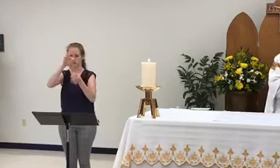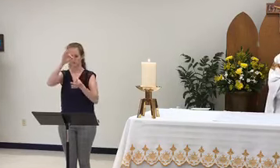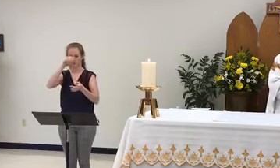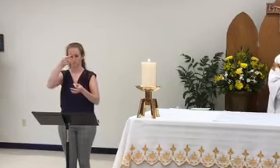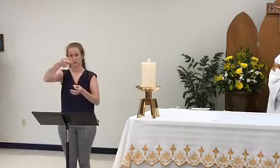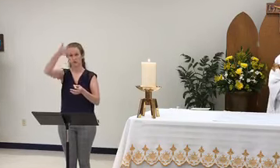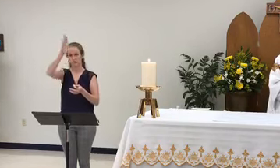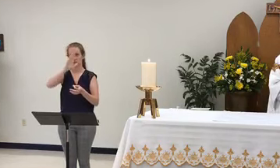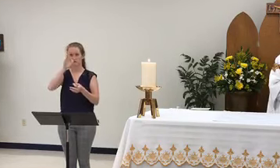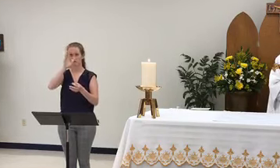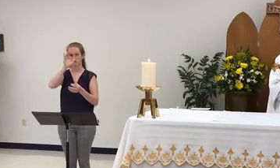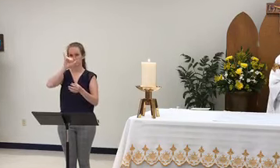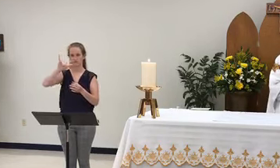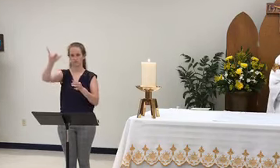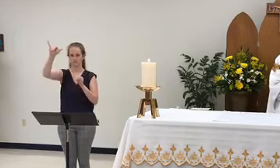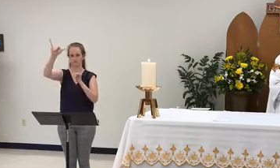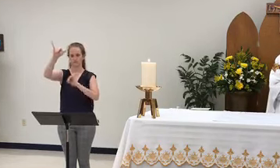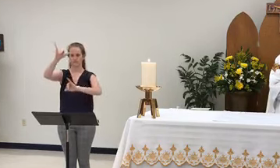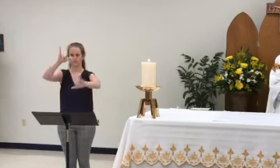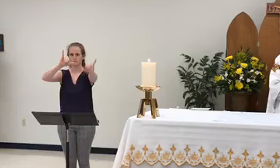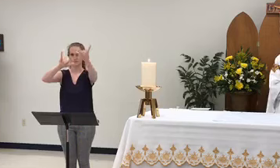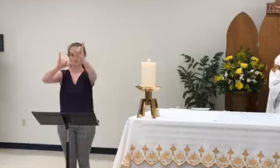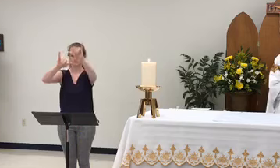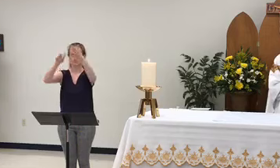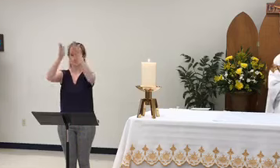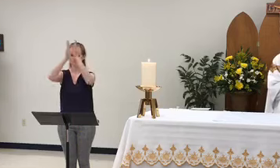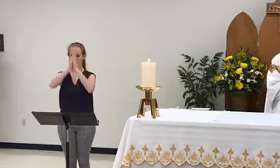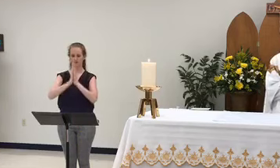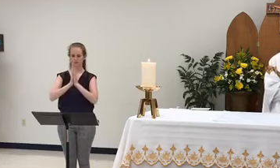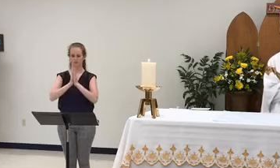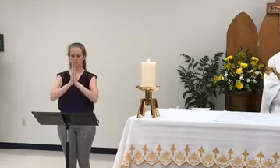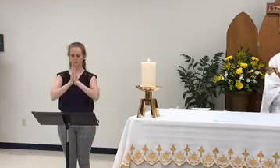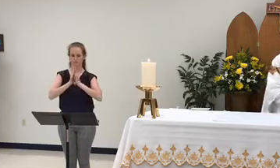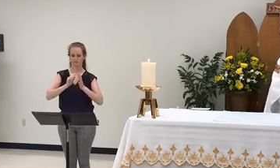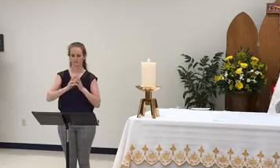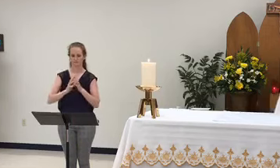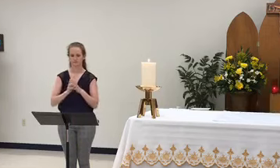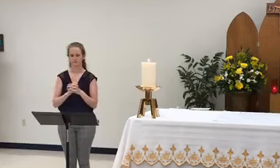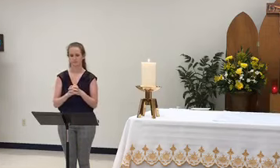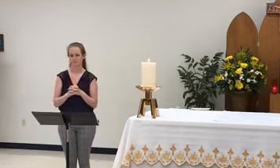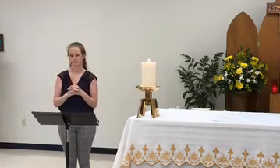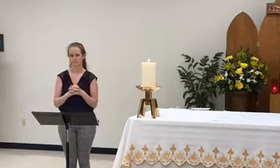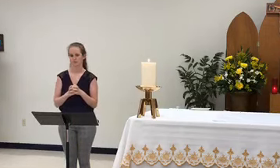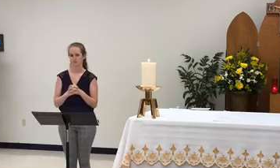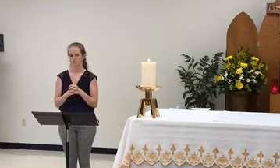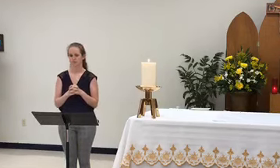Spirit, one God, forever and ever. Amen.